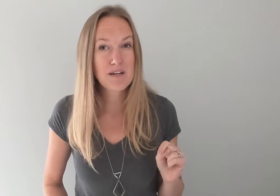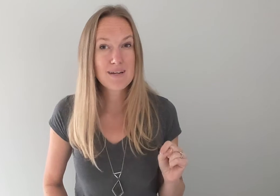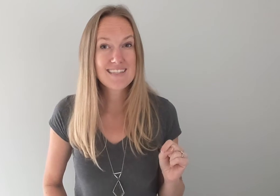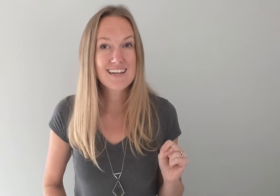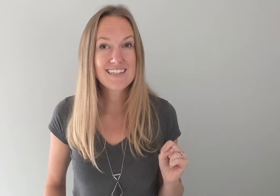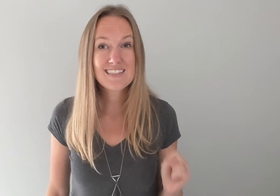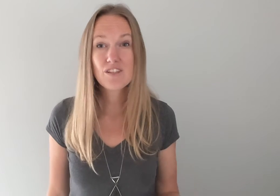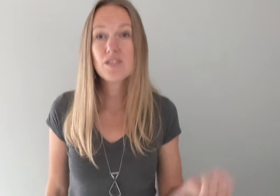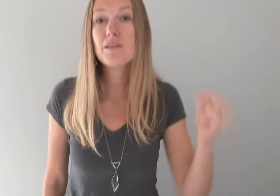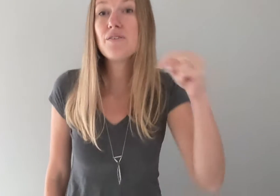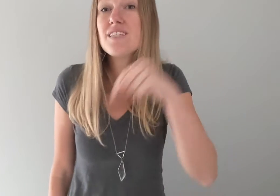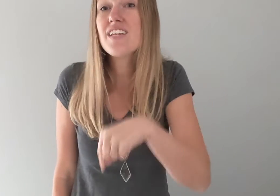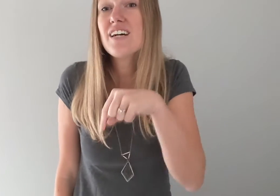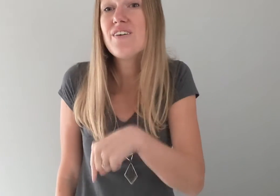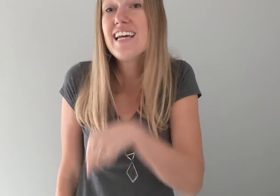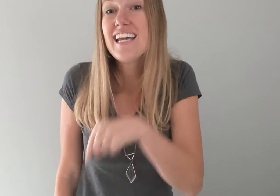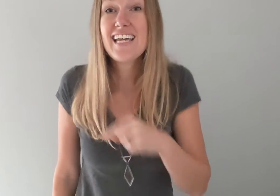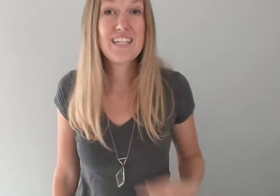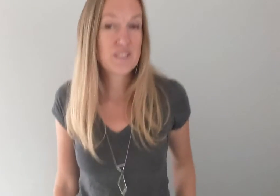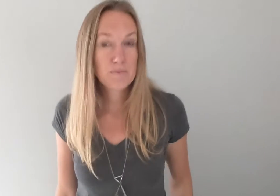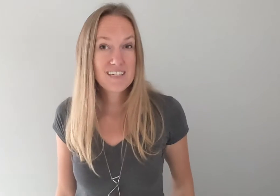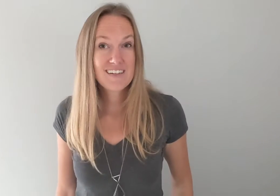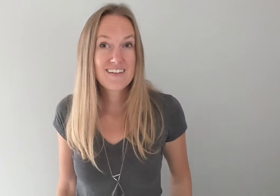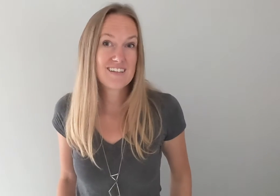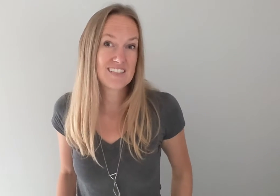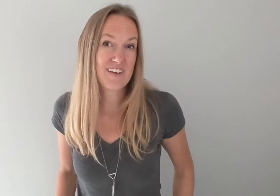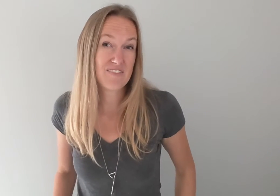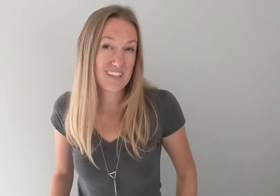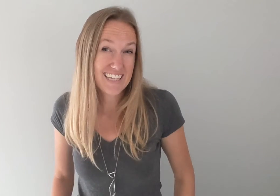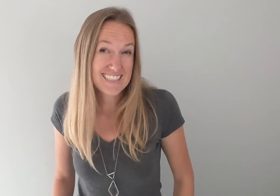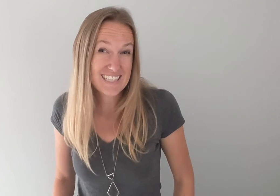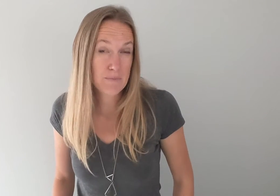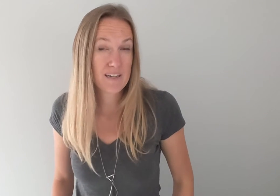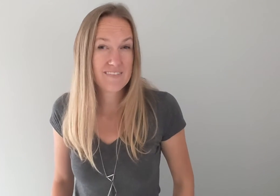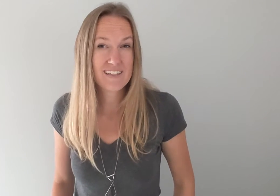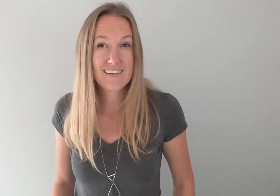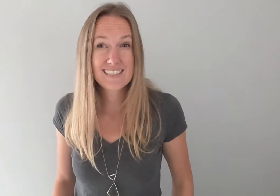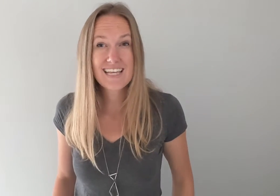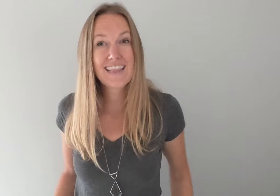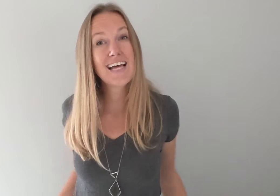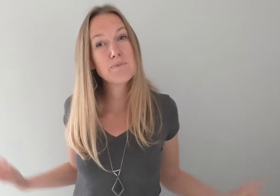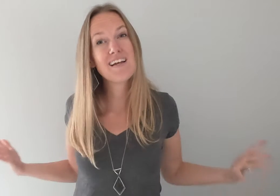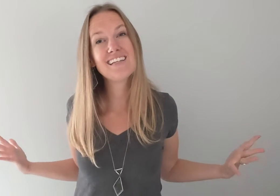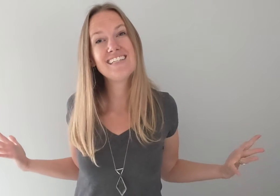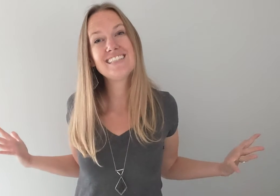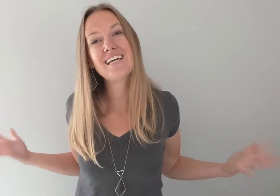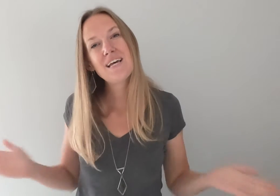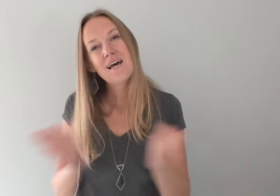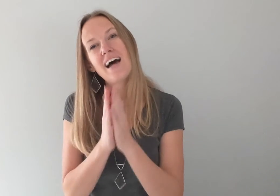my signs. If you look below this video, in the description, there's lots of helpful links, like printing out the lyrics. And last but not least, I'd like for